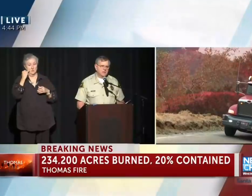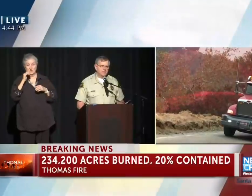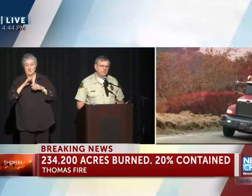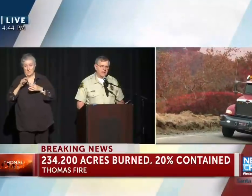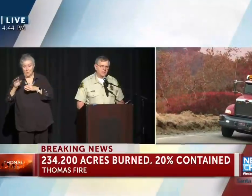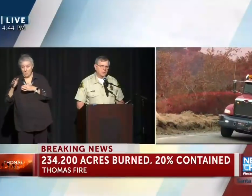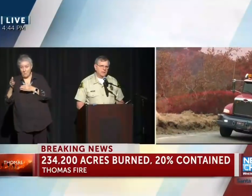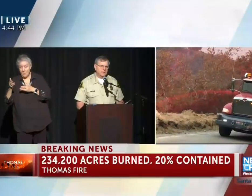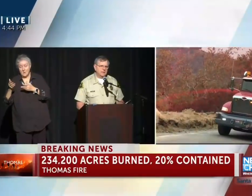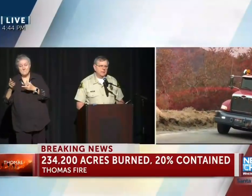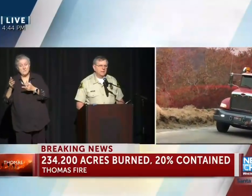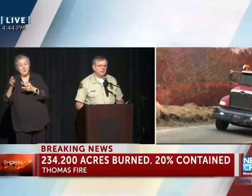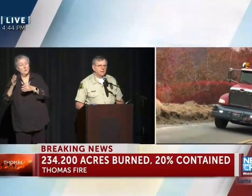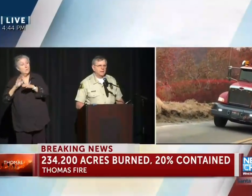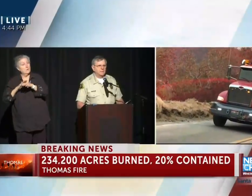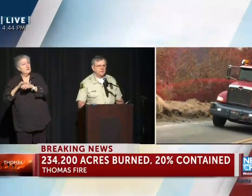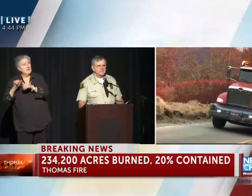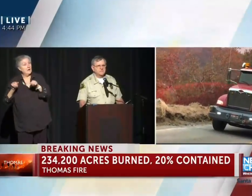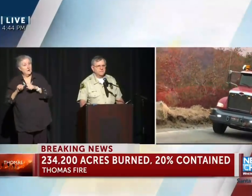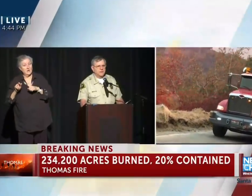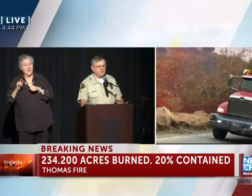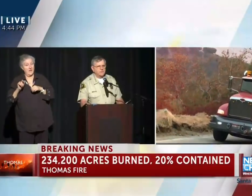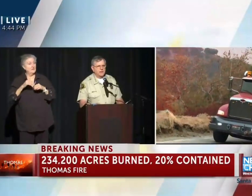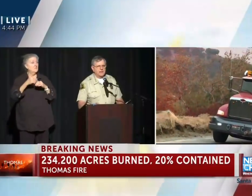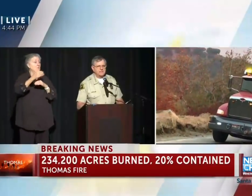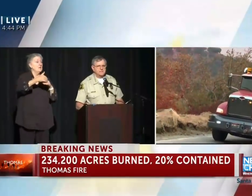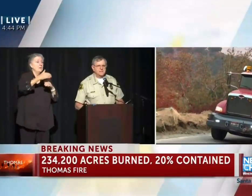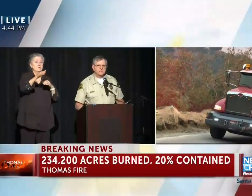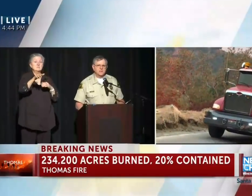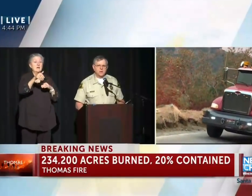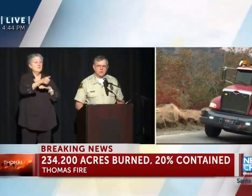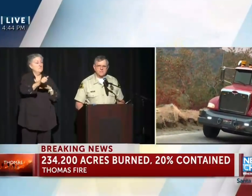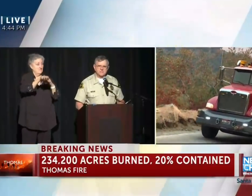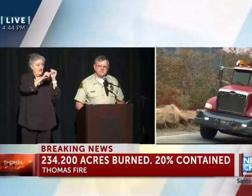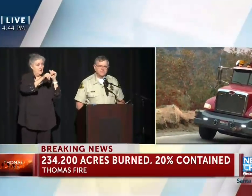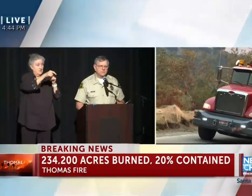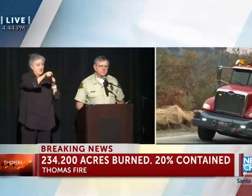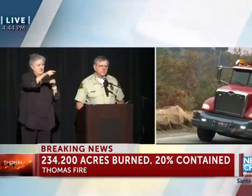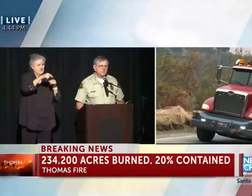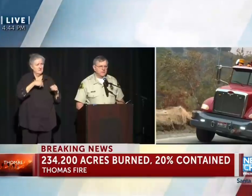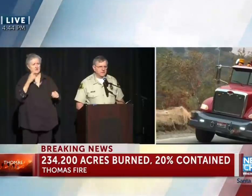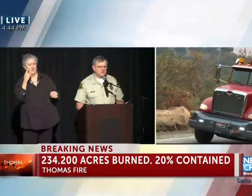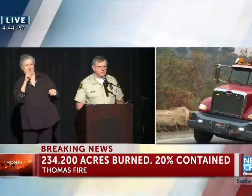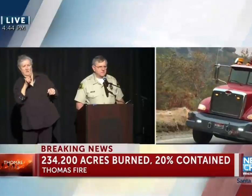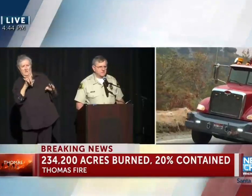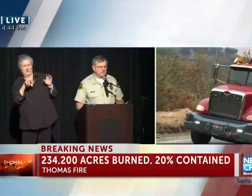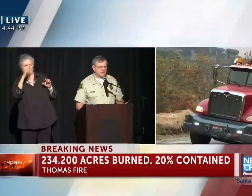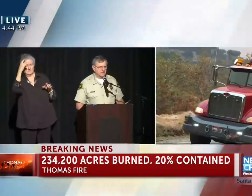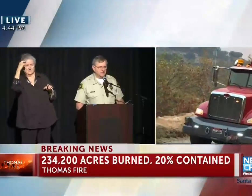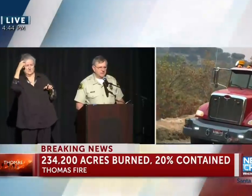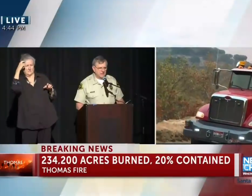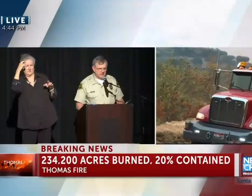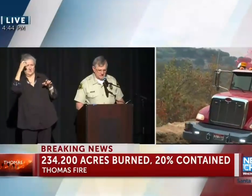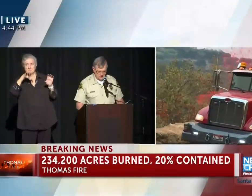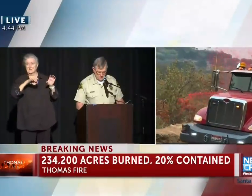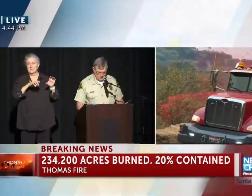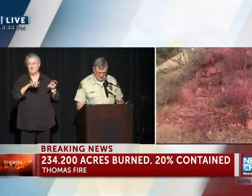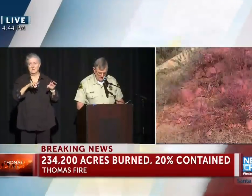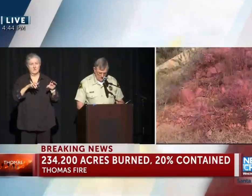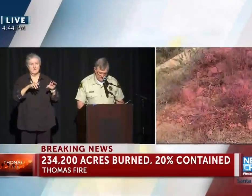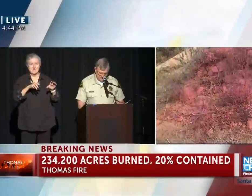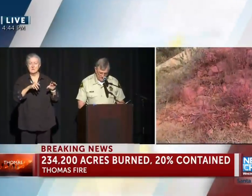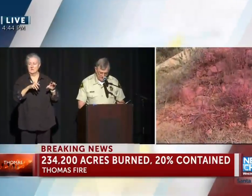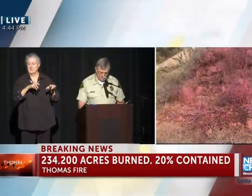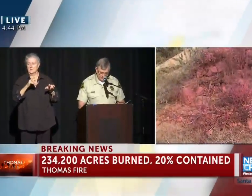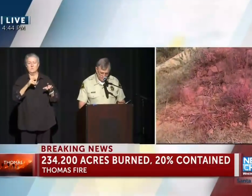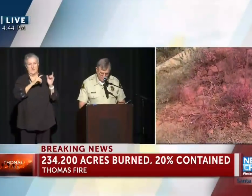have self-evacuated, please do not hesitate to call us if you observe any suspicious activity, as we